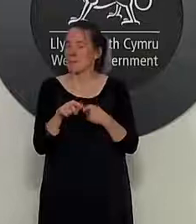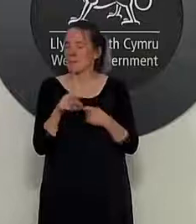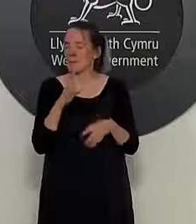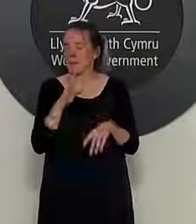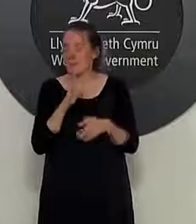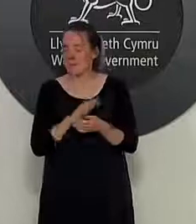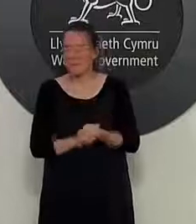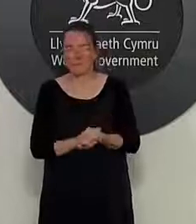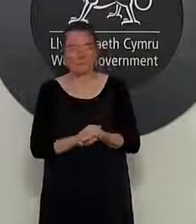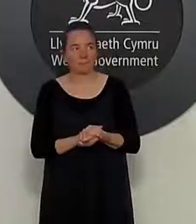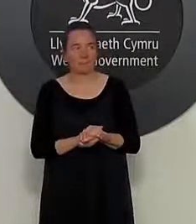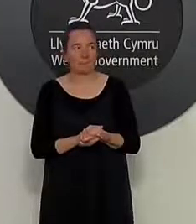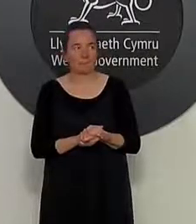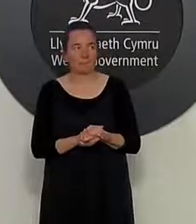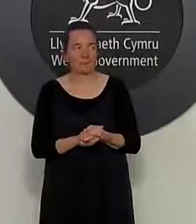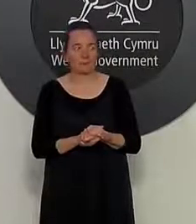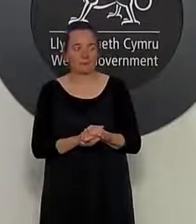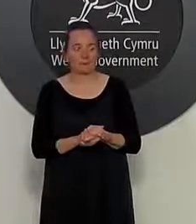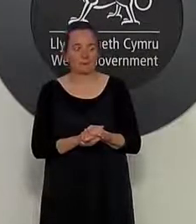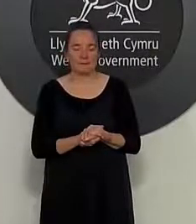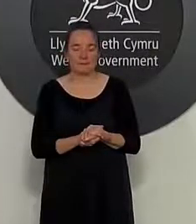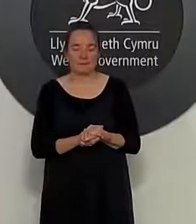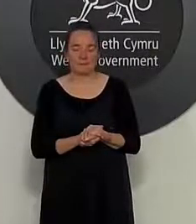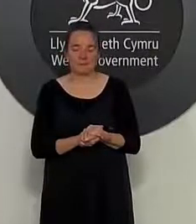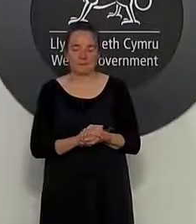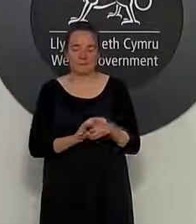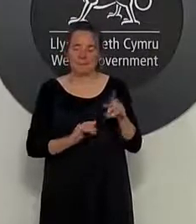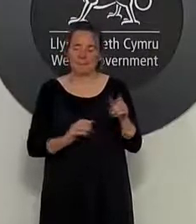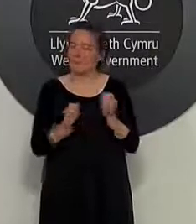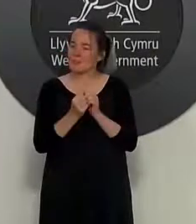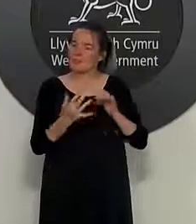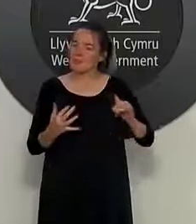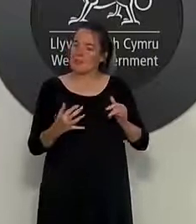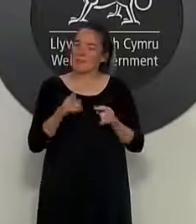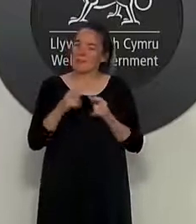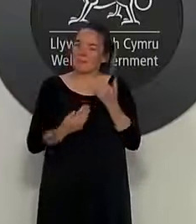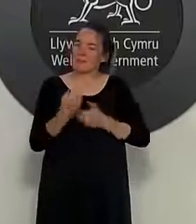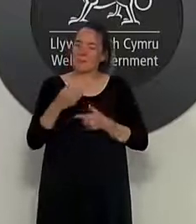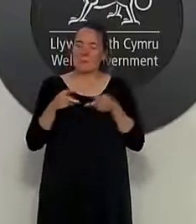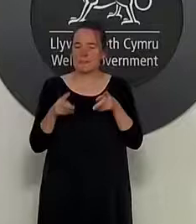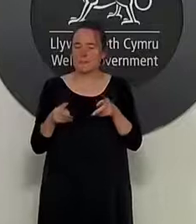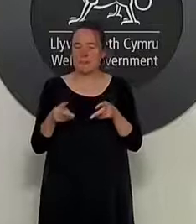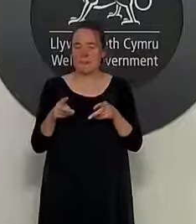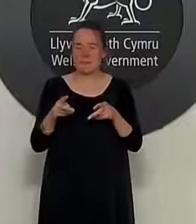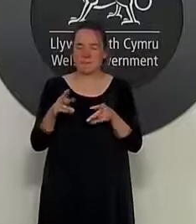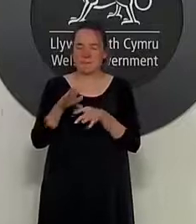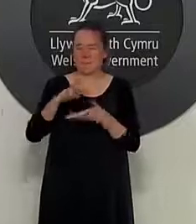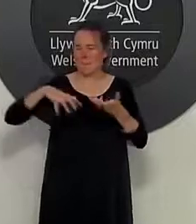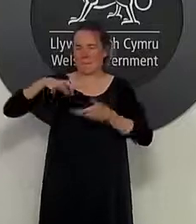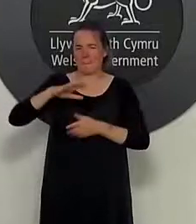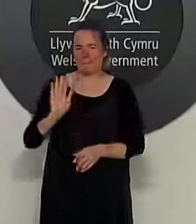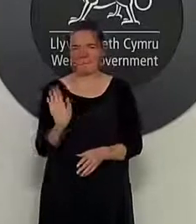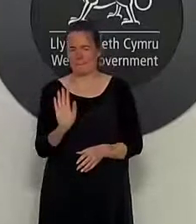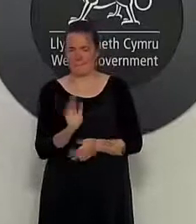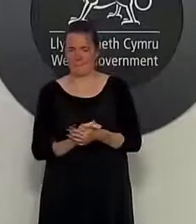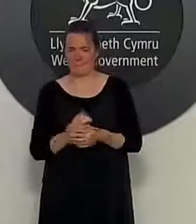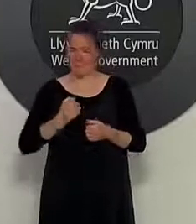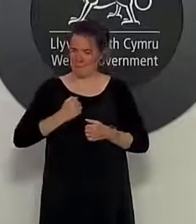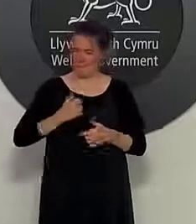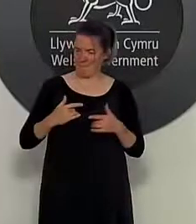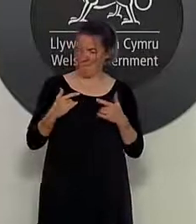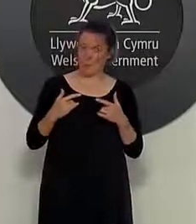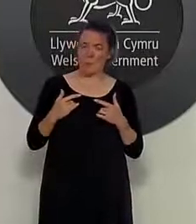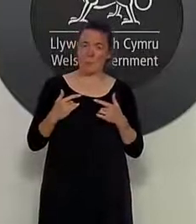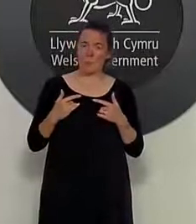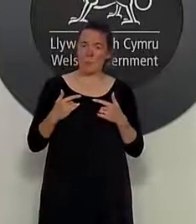dwi ddim yn cytuno bydd y system newydd yn gymhleth i bobl am fy marn i. Mae'n